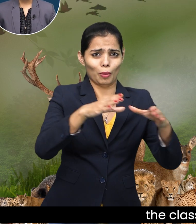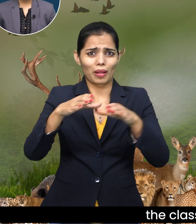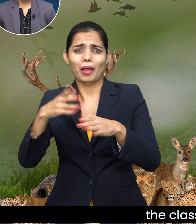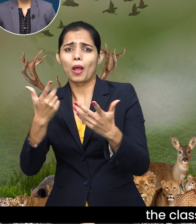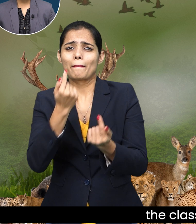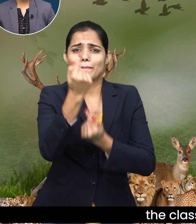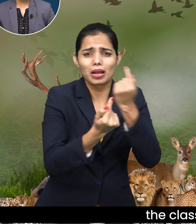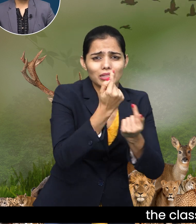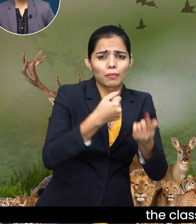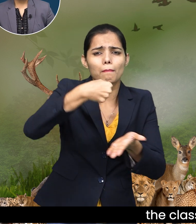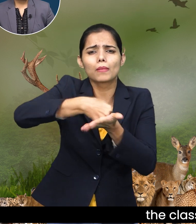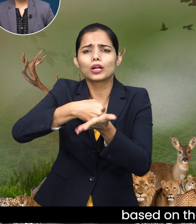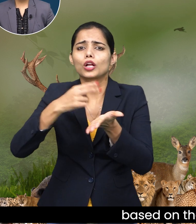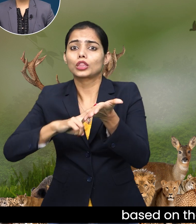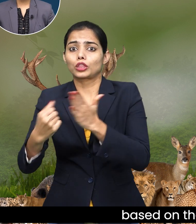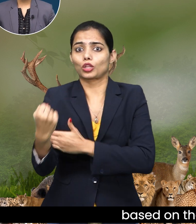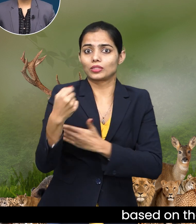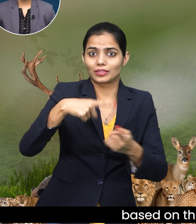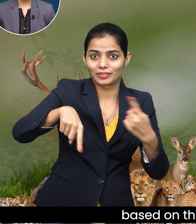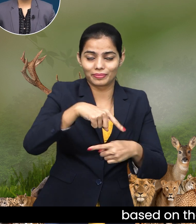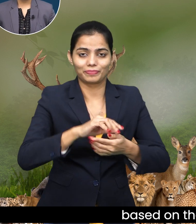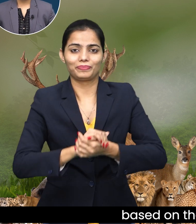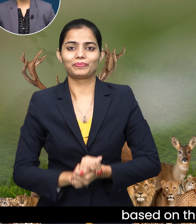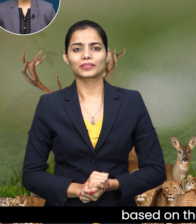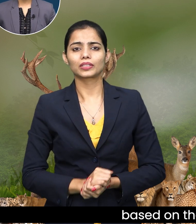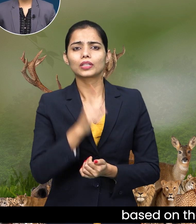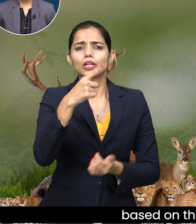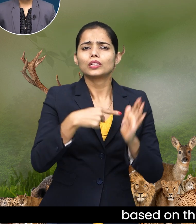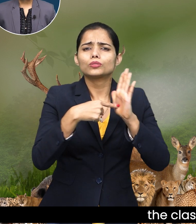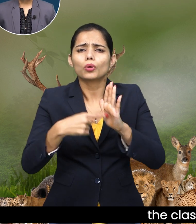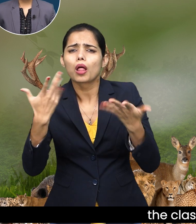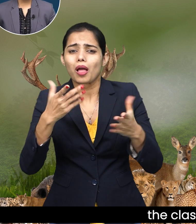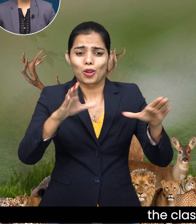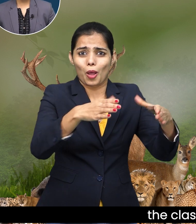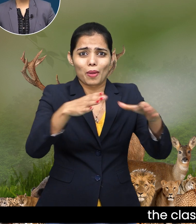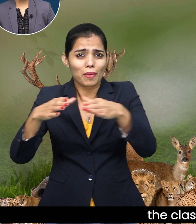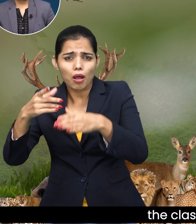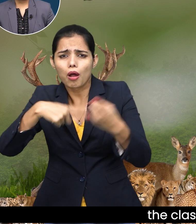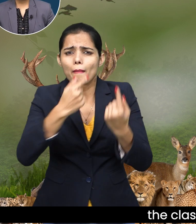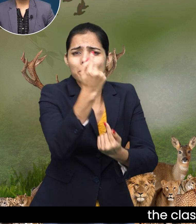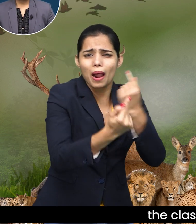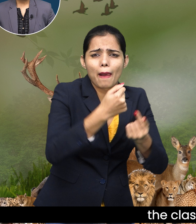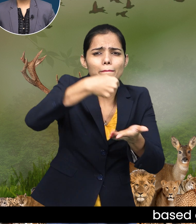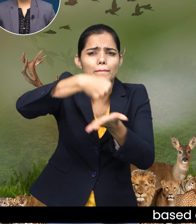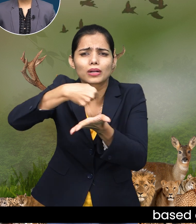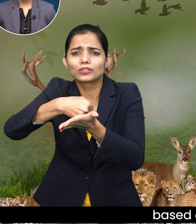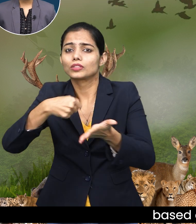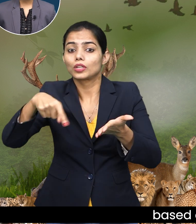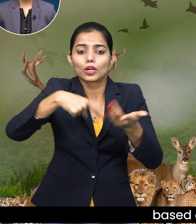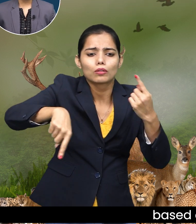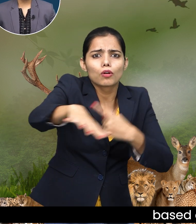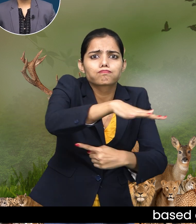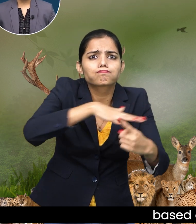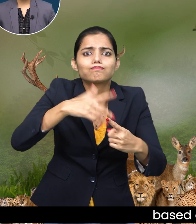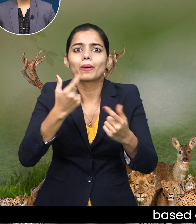the classification of plants based on their nutrition, recognize the classification of plants based on